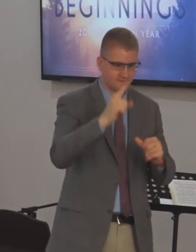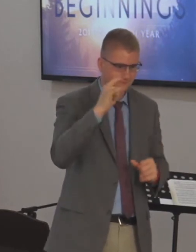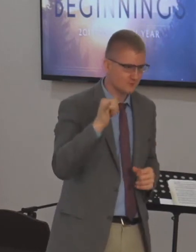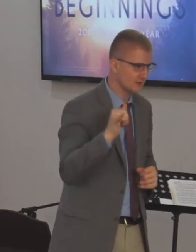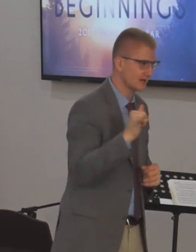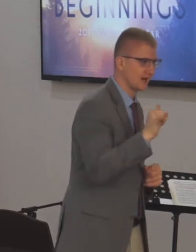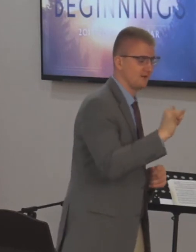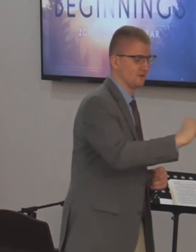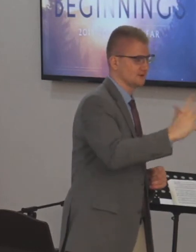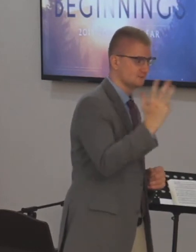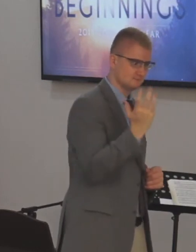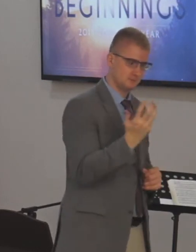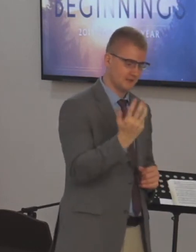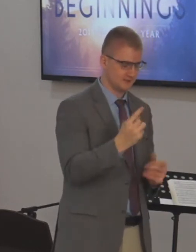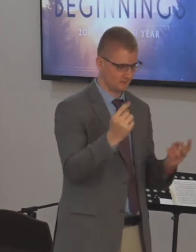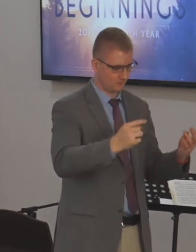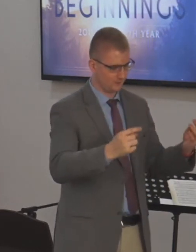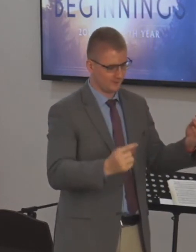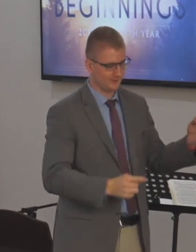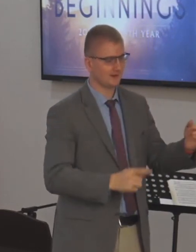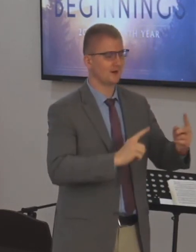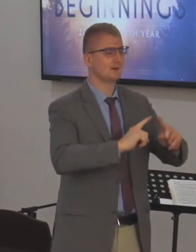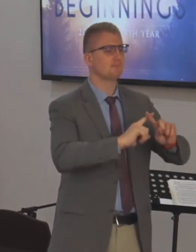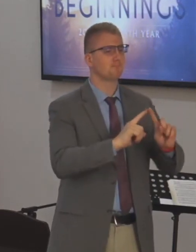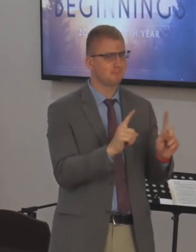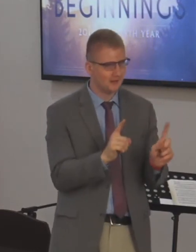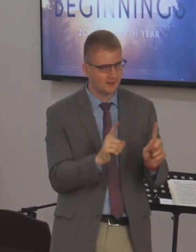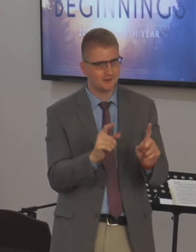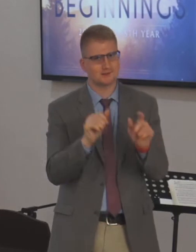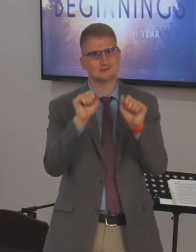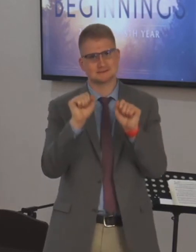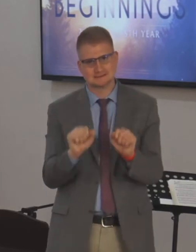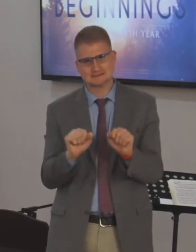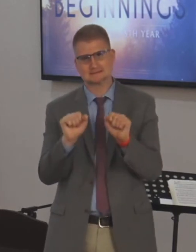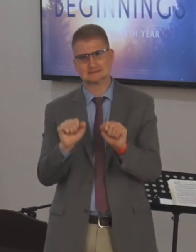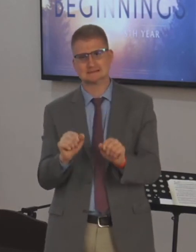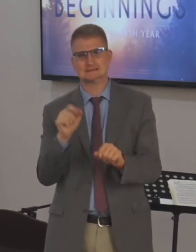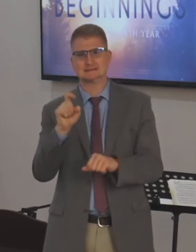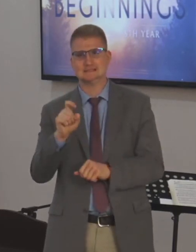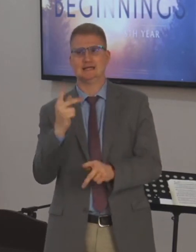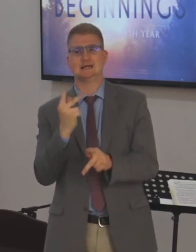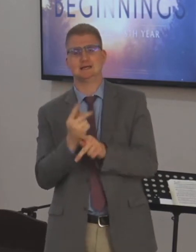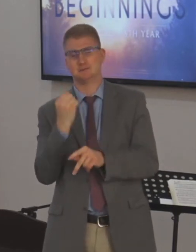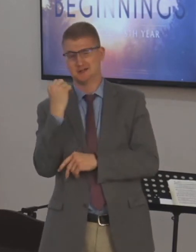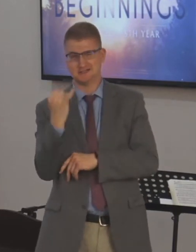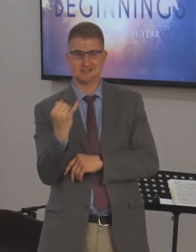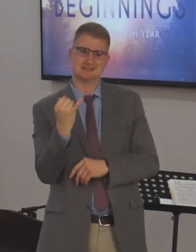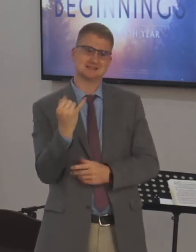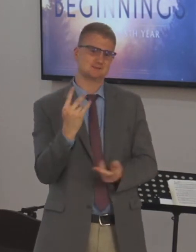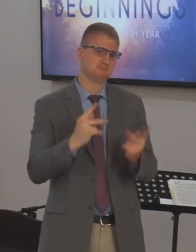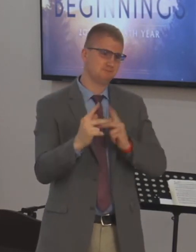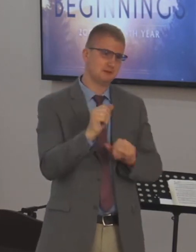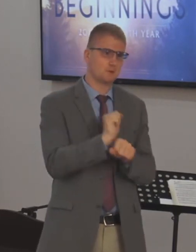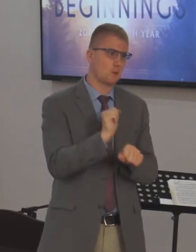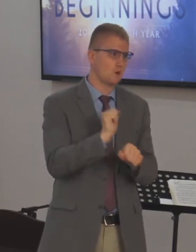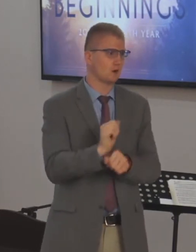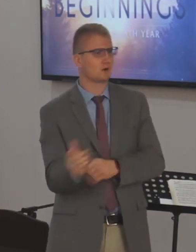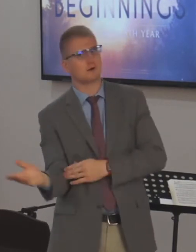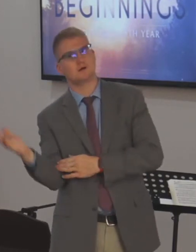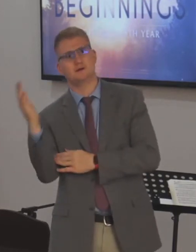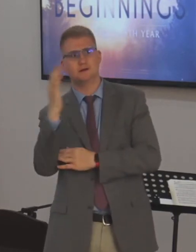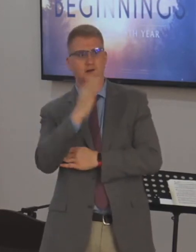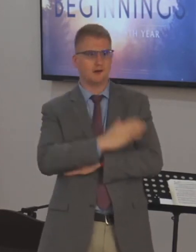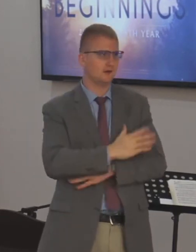that people, they've worked all day, that you've got places that it's getting dark, and you got to get home and all that. I'll